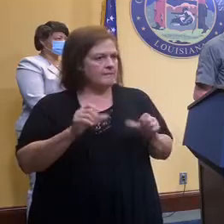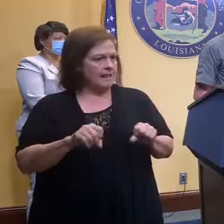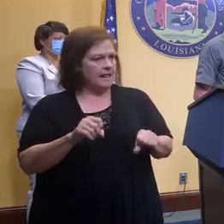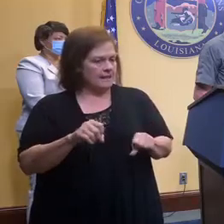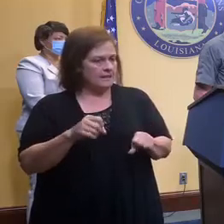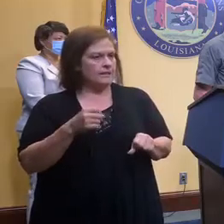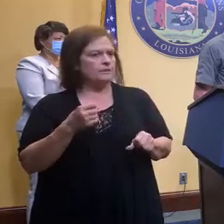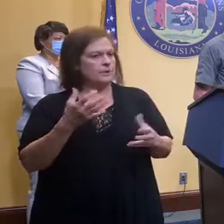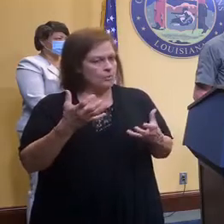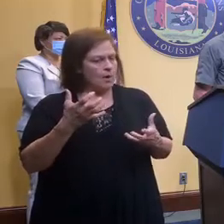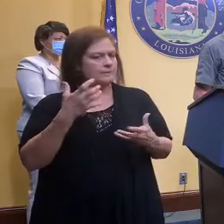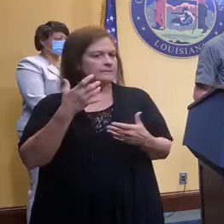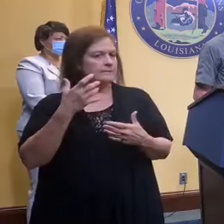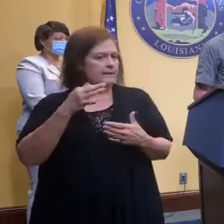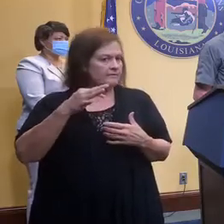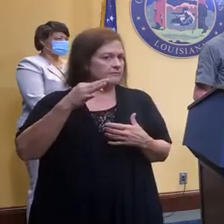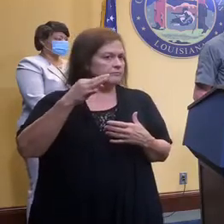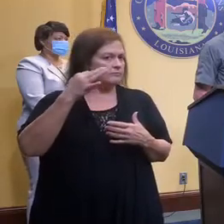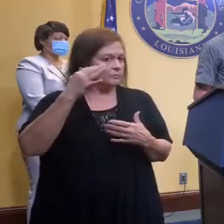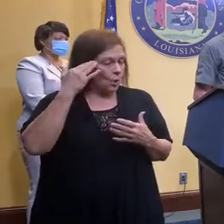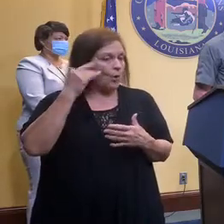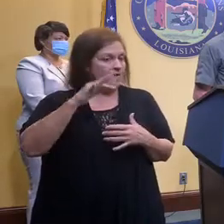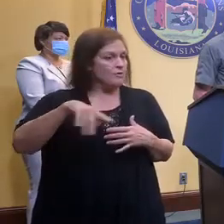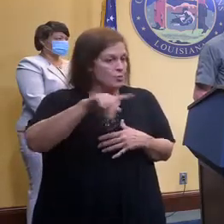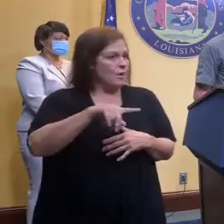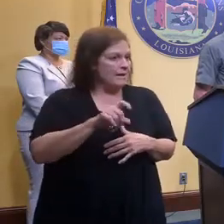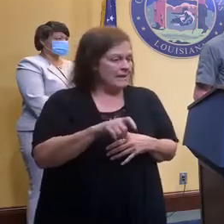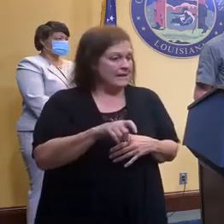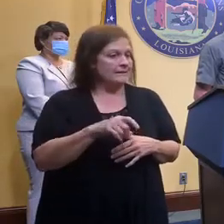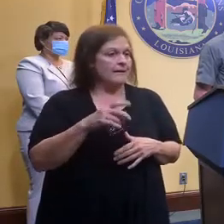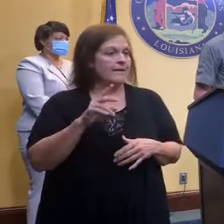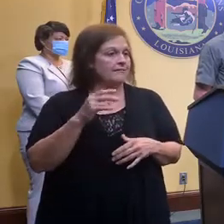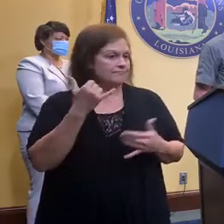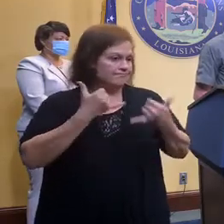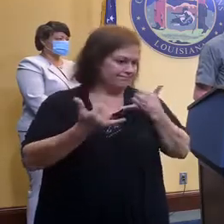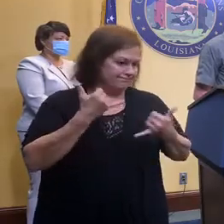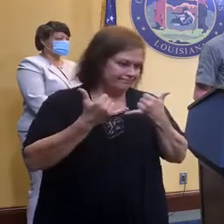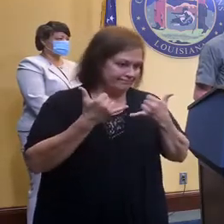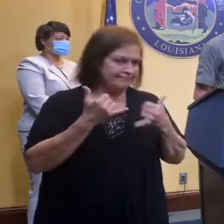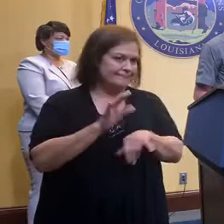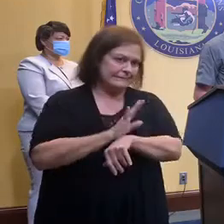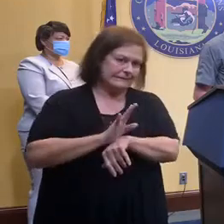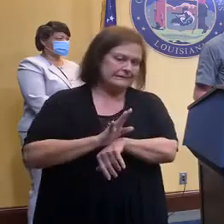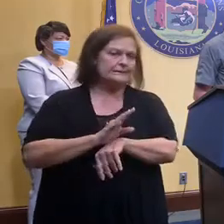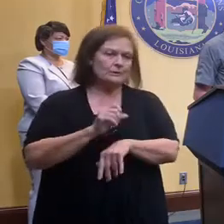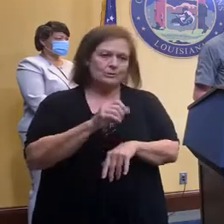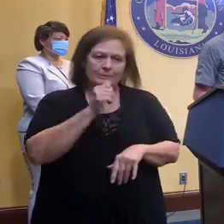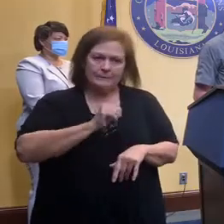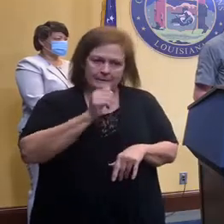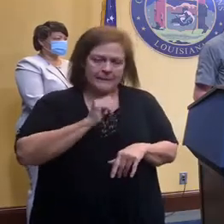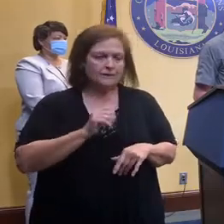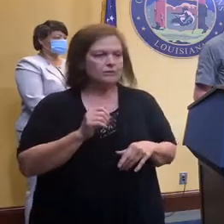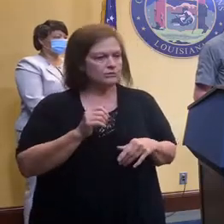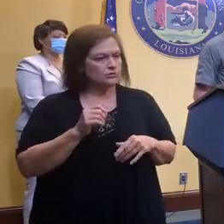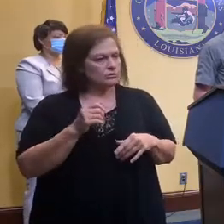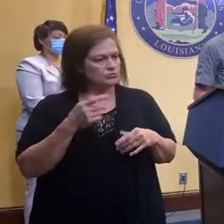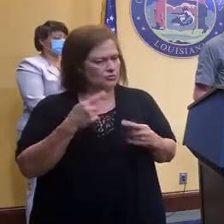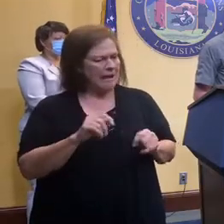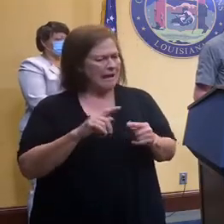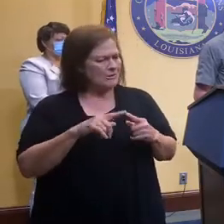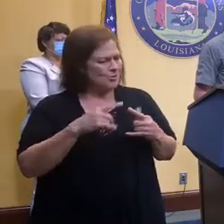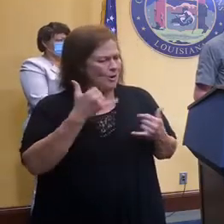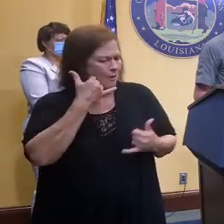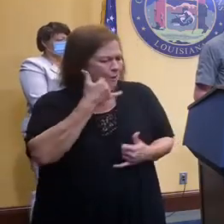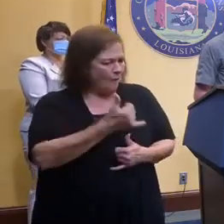availing themselves of it if they need it. I will say phone lines are busy, so be patient. Continue to try and call if you